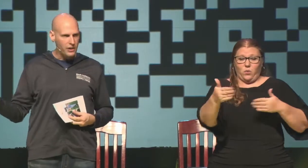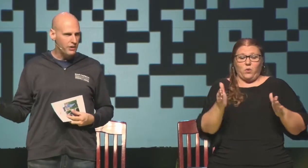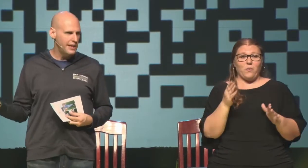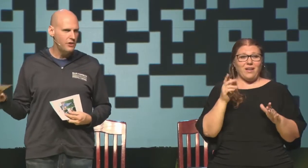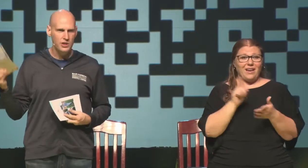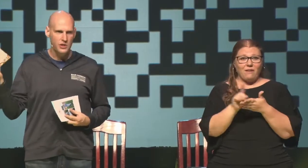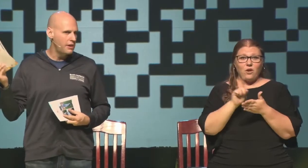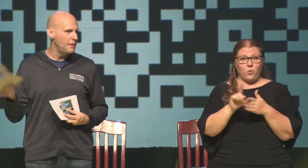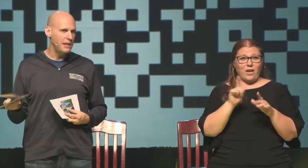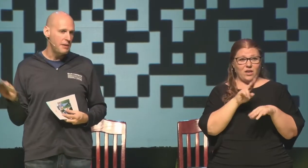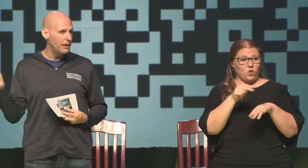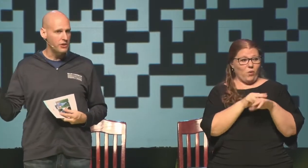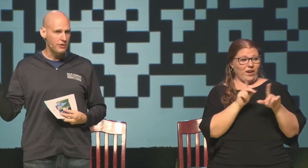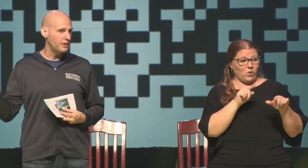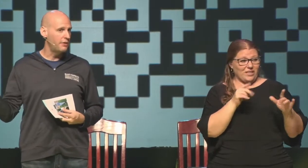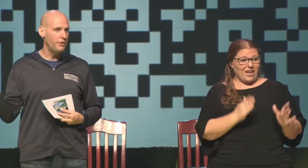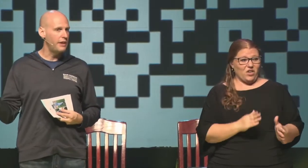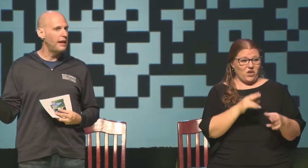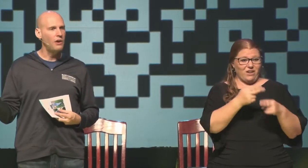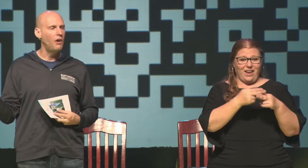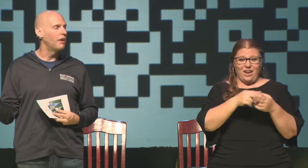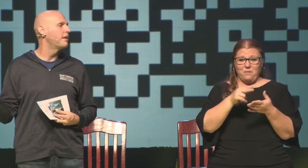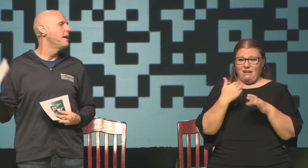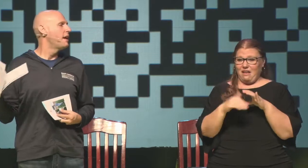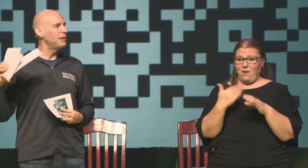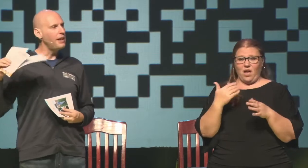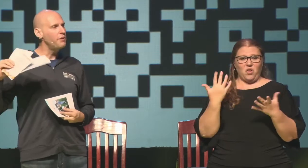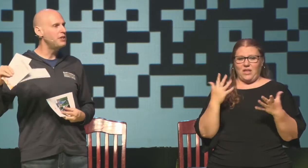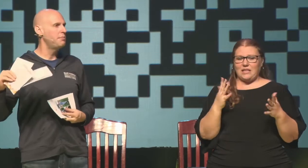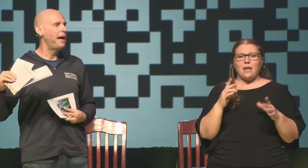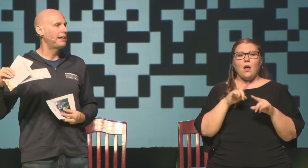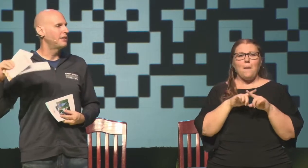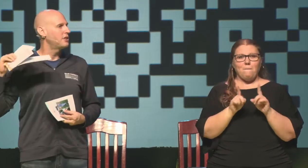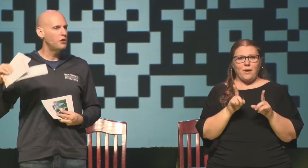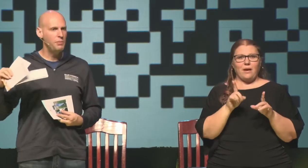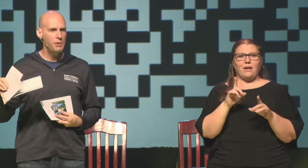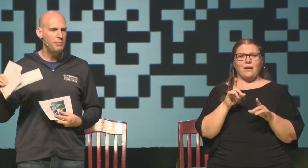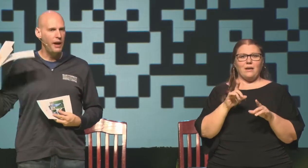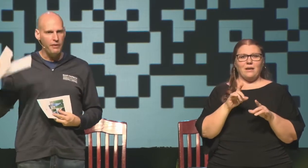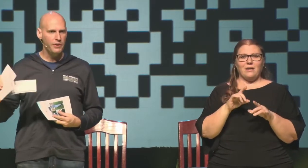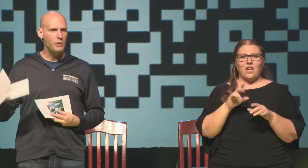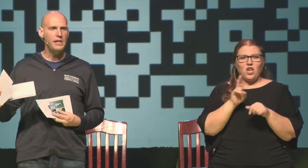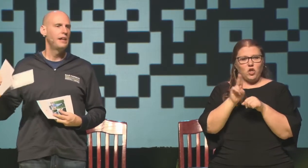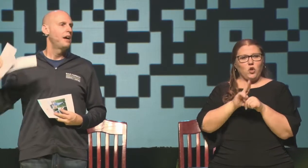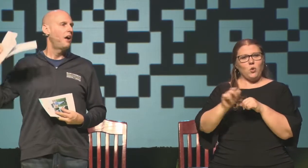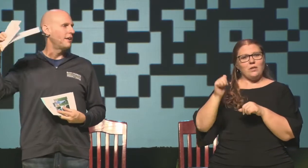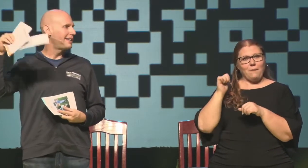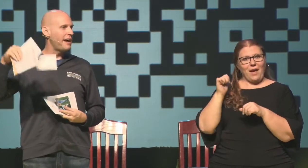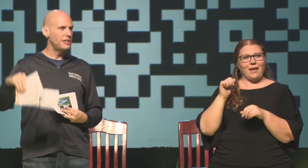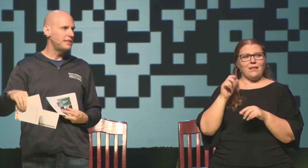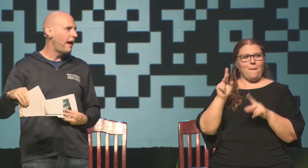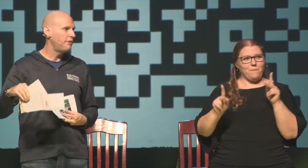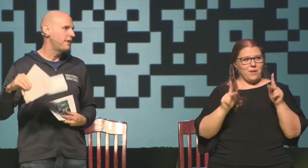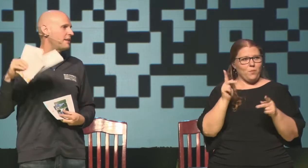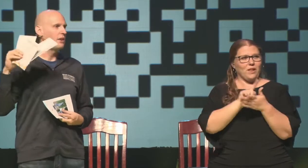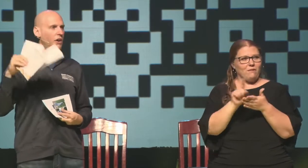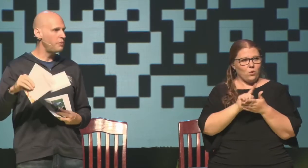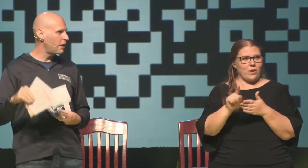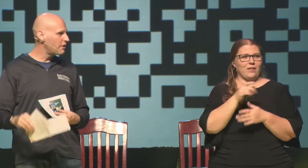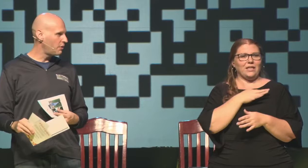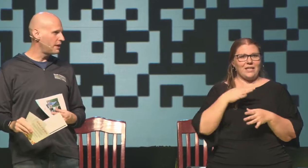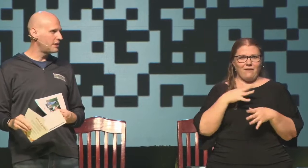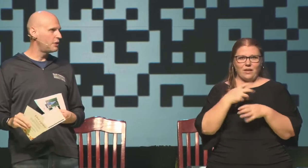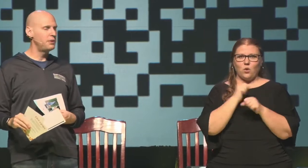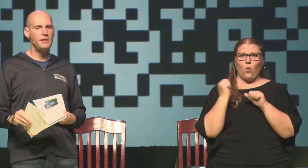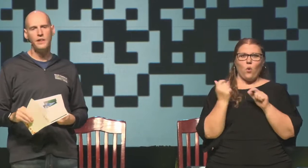you're a regular attender, just your name and email address on the front of that card. But leverage the back. There's a group of people every week. Our entire staff gets all the